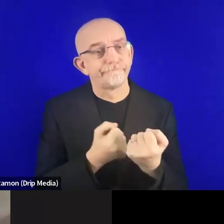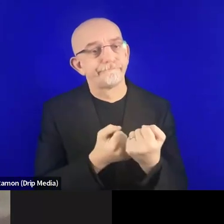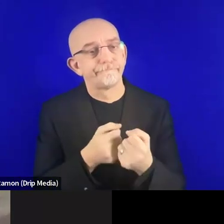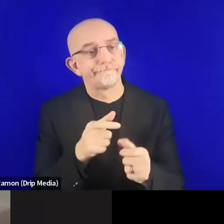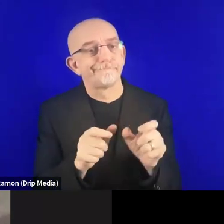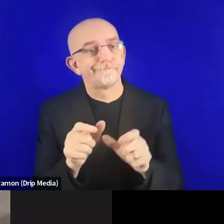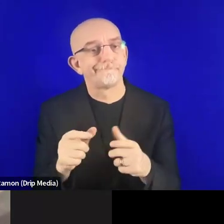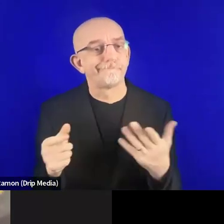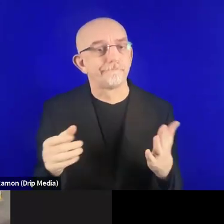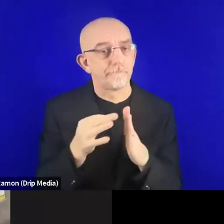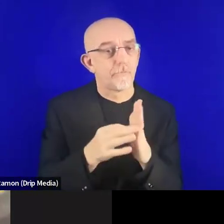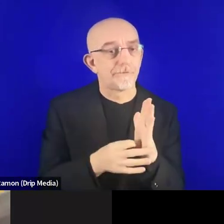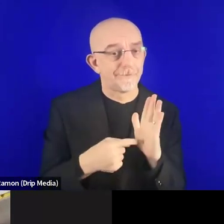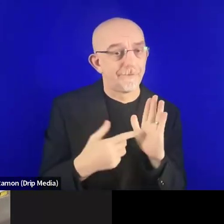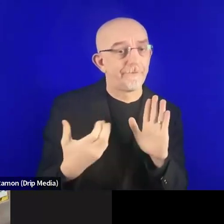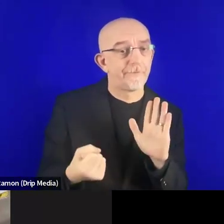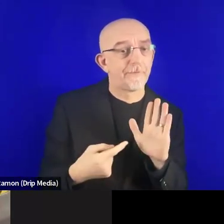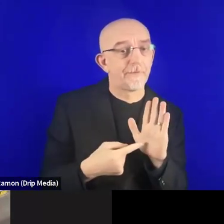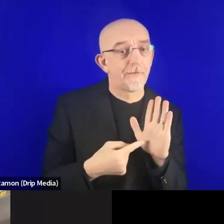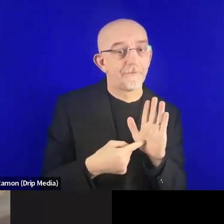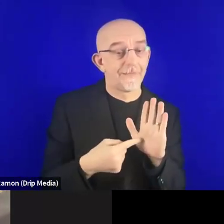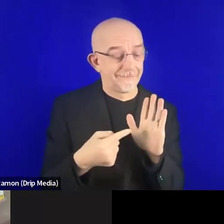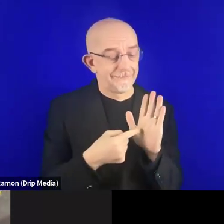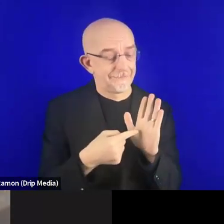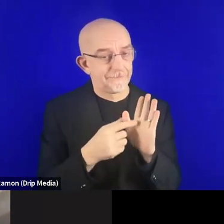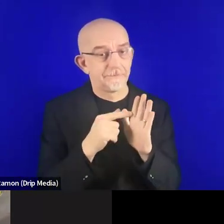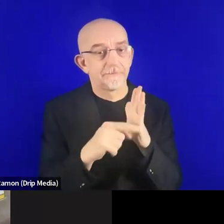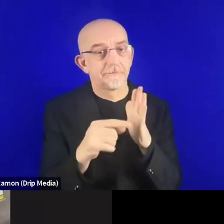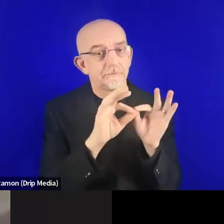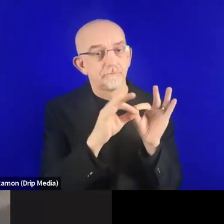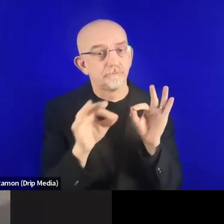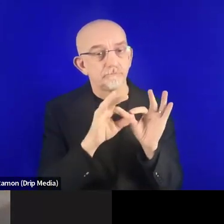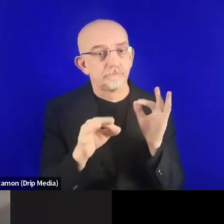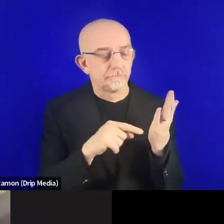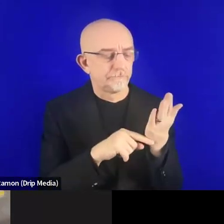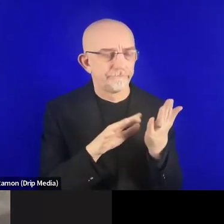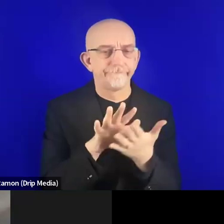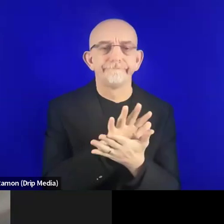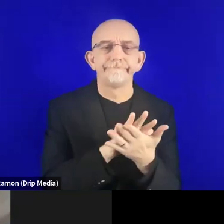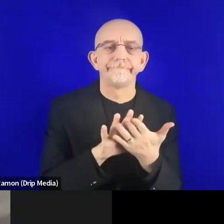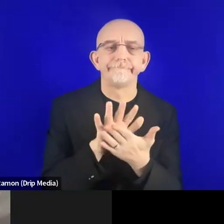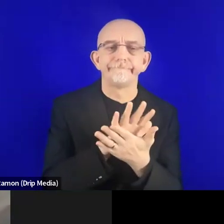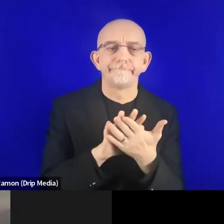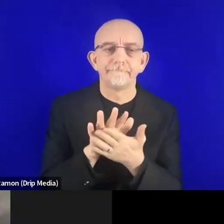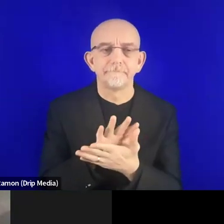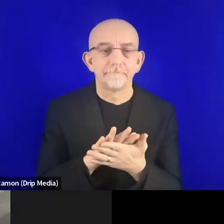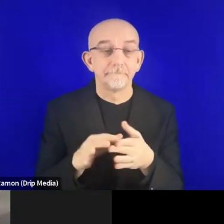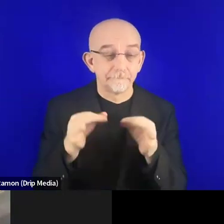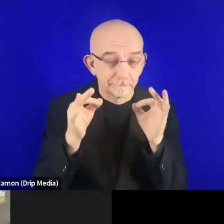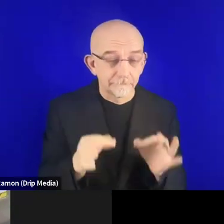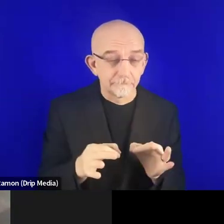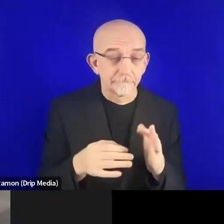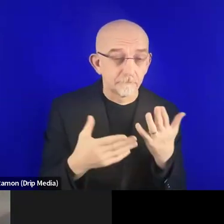that have to look at disability components around social protection. And that's because Nigeria already has the conditional